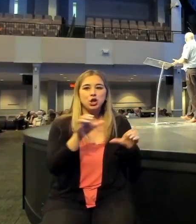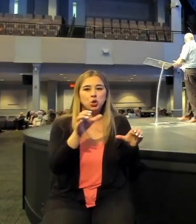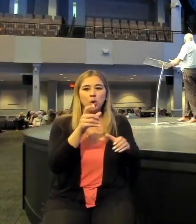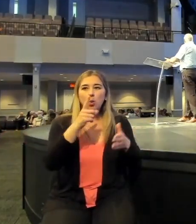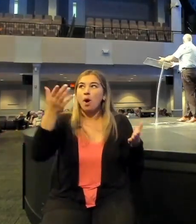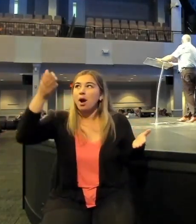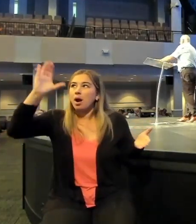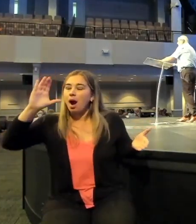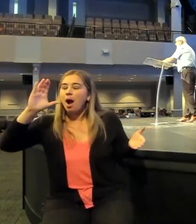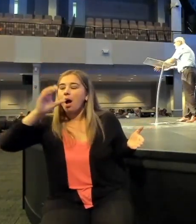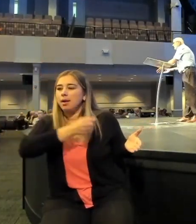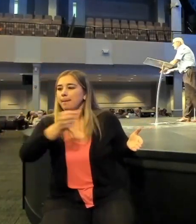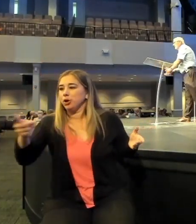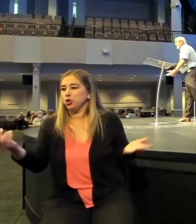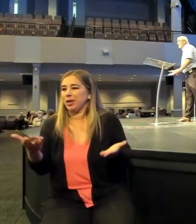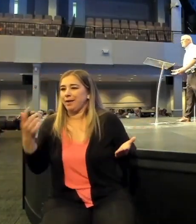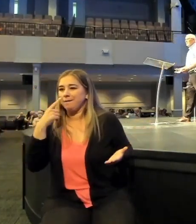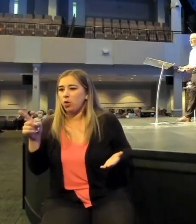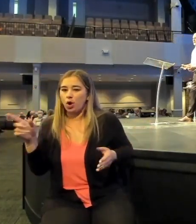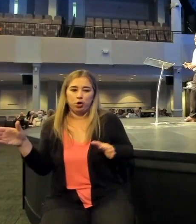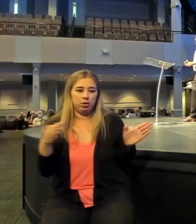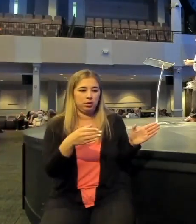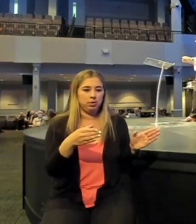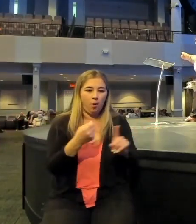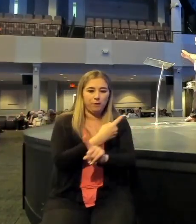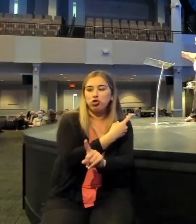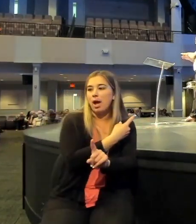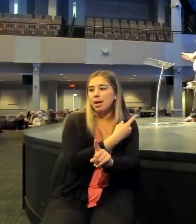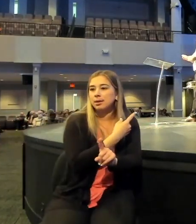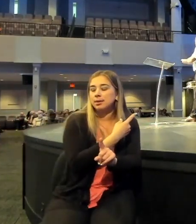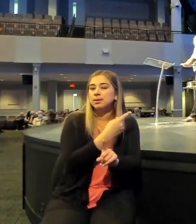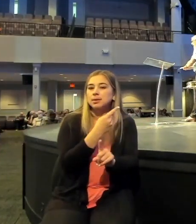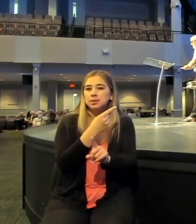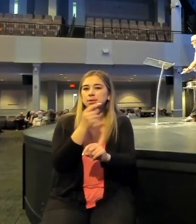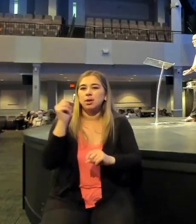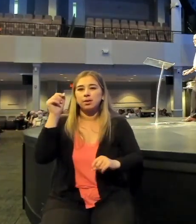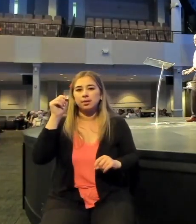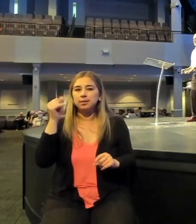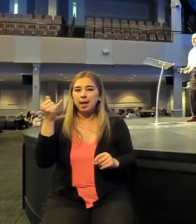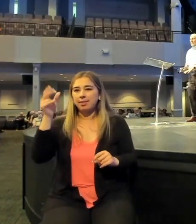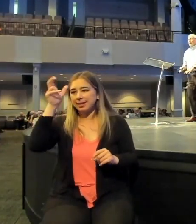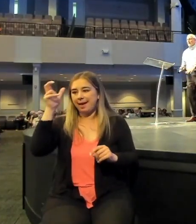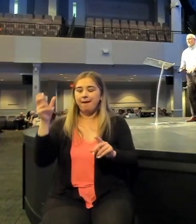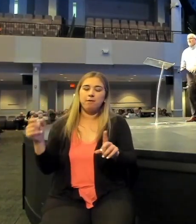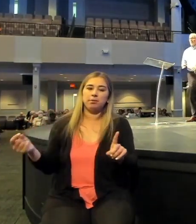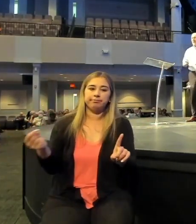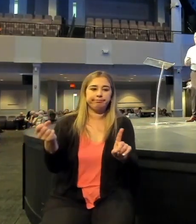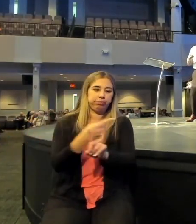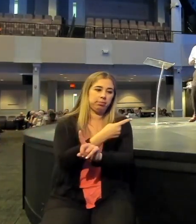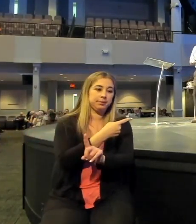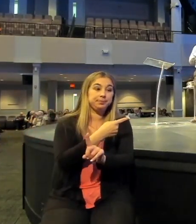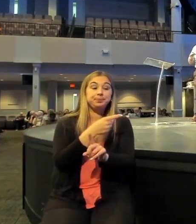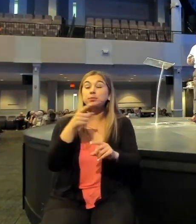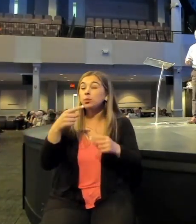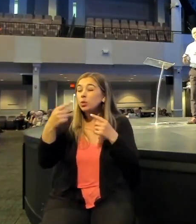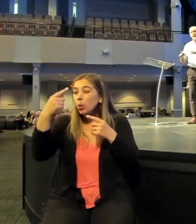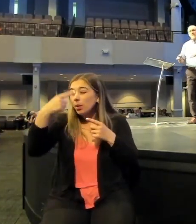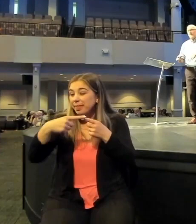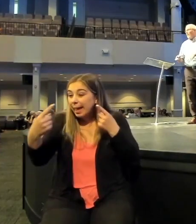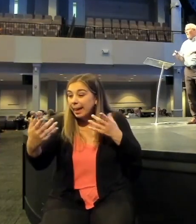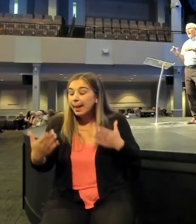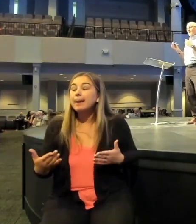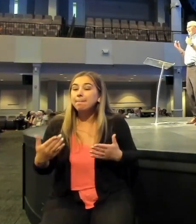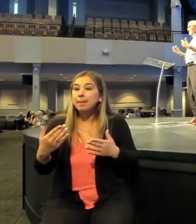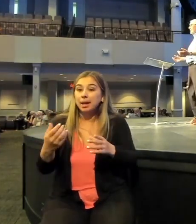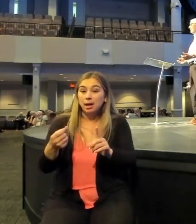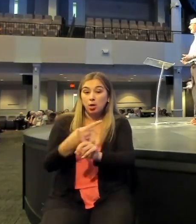thing that God put you here to do. And so, hey, he's neutralized you, okay? And so the way the enemy can neutralize